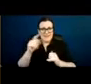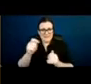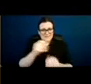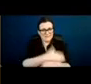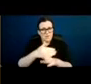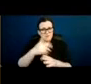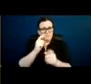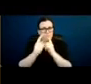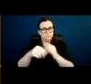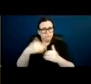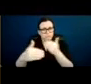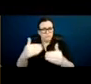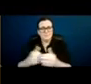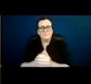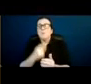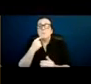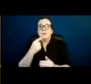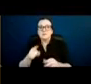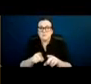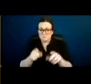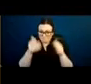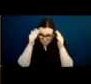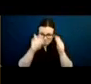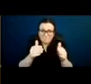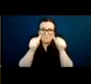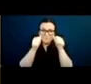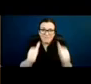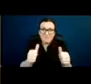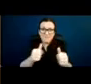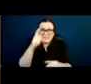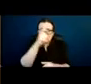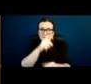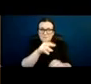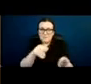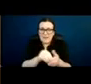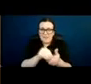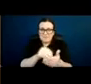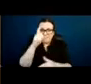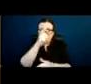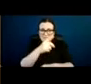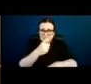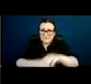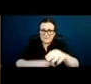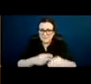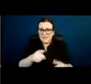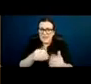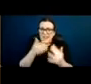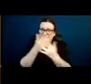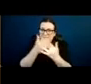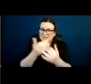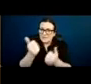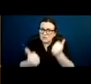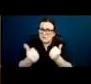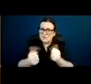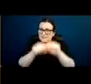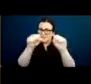also in terms of addressing the difficulties people with disabilities experience in accessing the justice system generally. Those